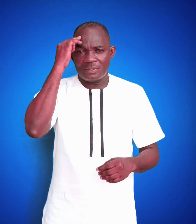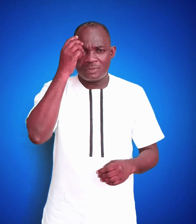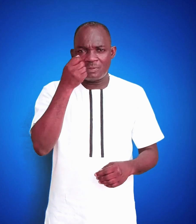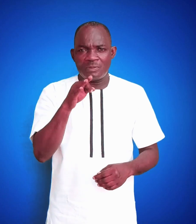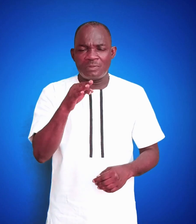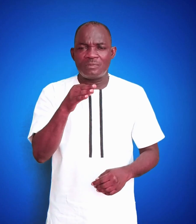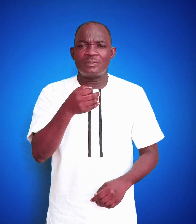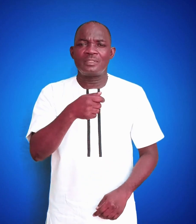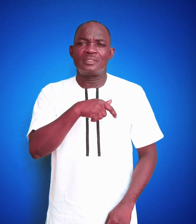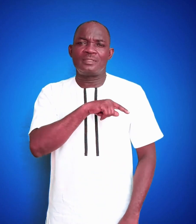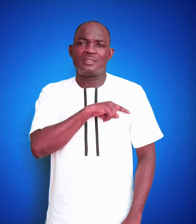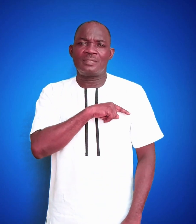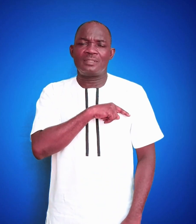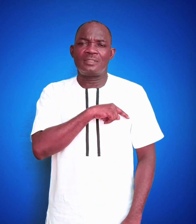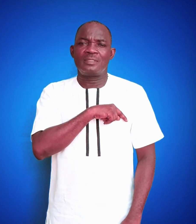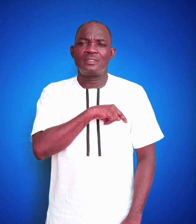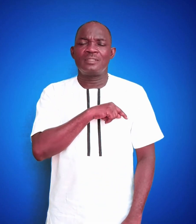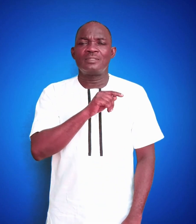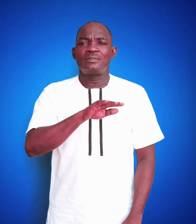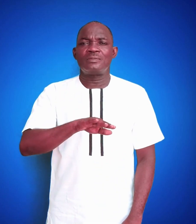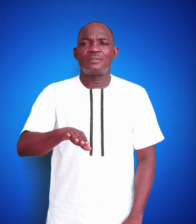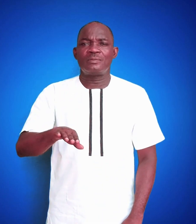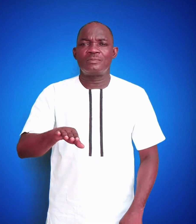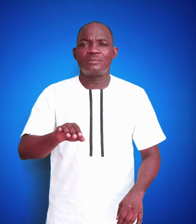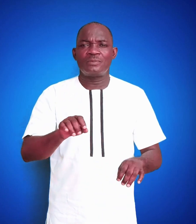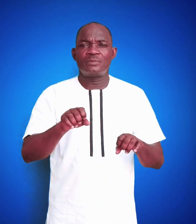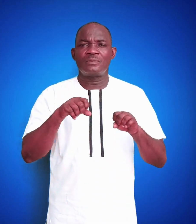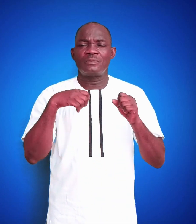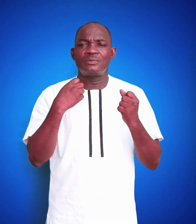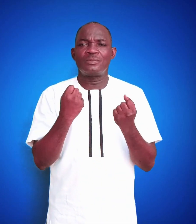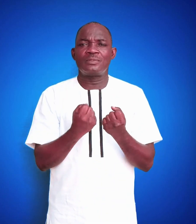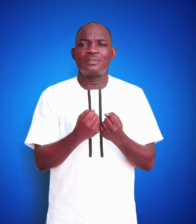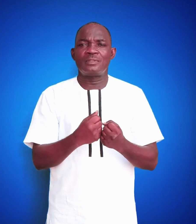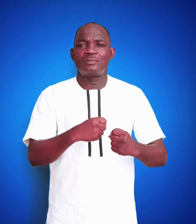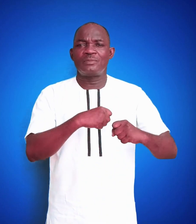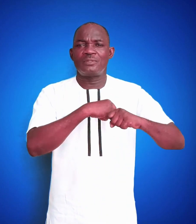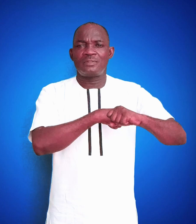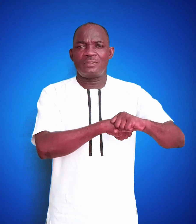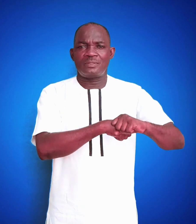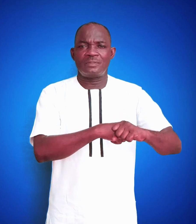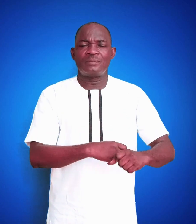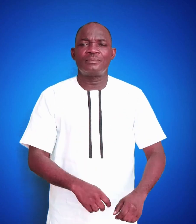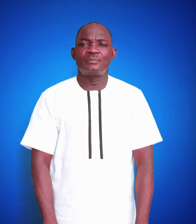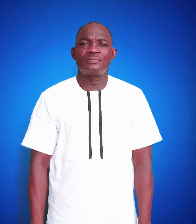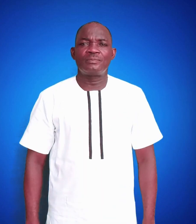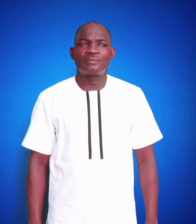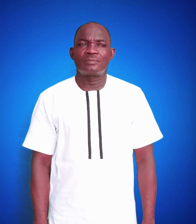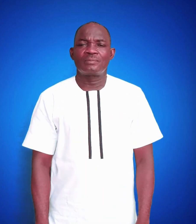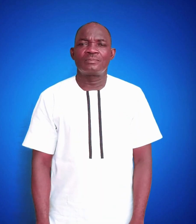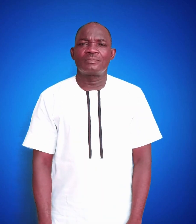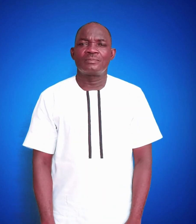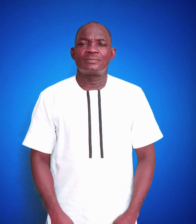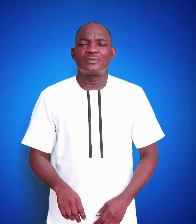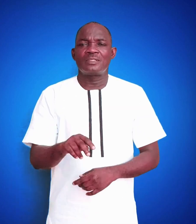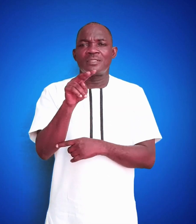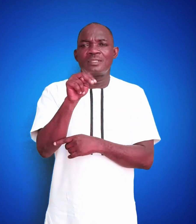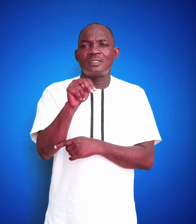Ministry of Gender, Children and Social Protection;